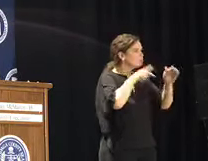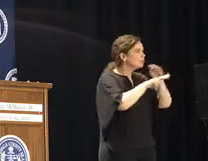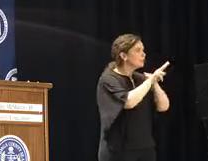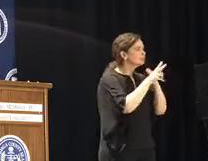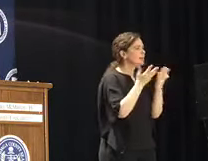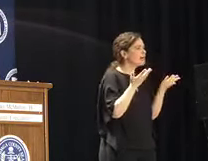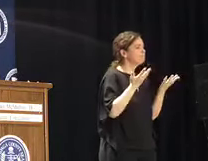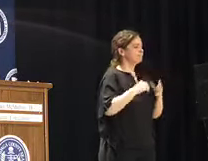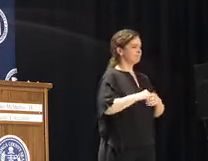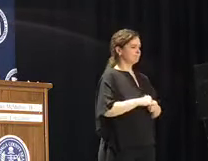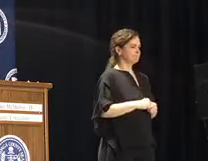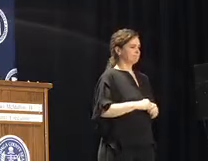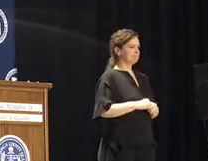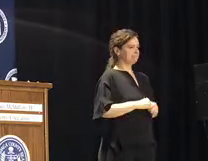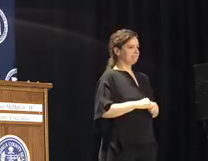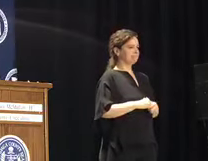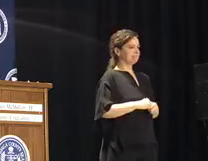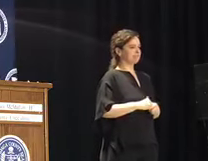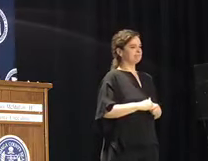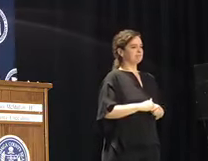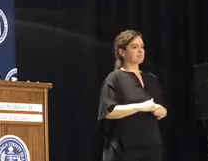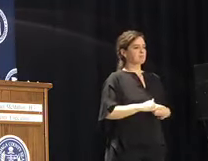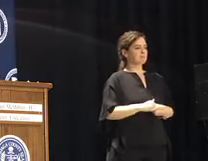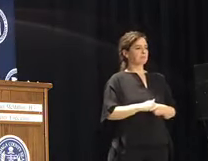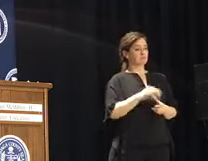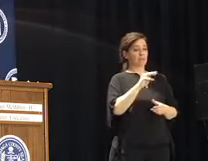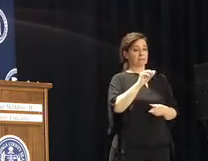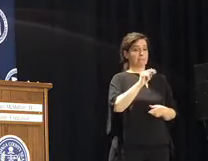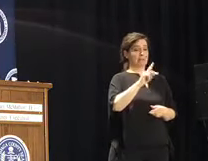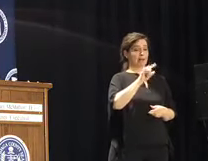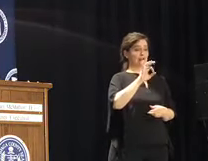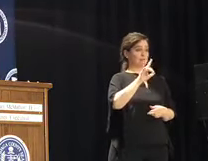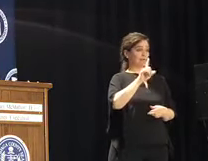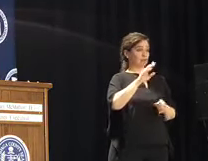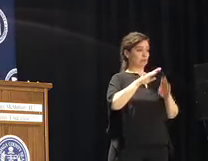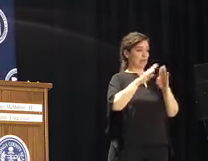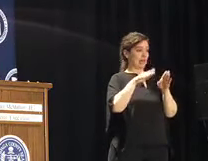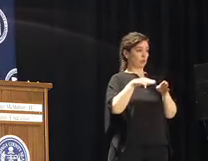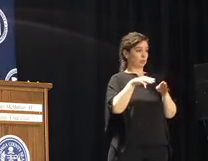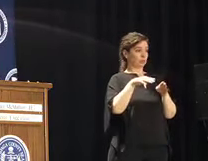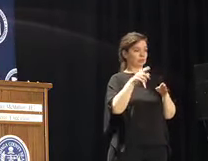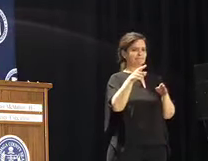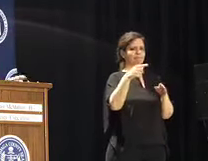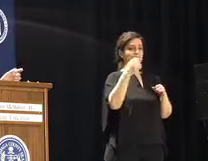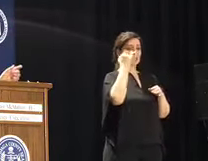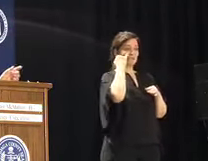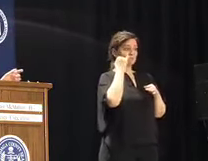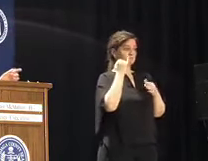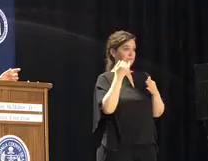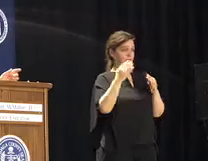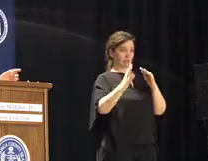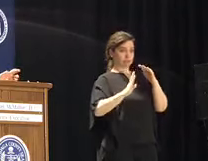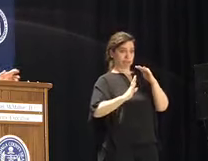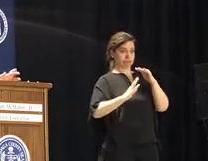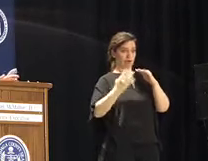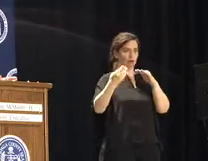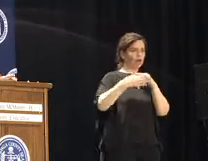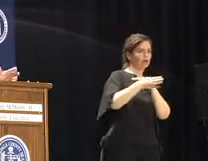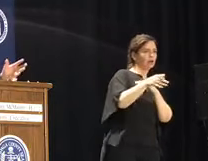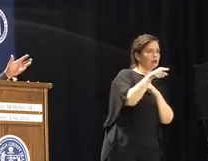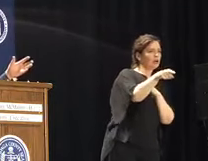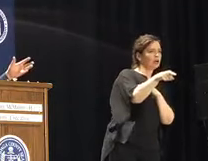making. What makes Manley Fieldhouse an appropriate surge site? Yeah, so it's got a lot of good infrastructure built